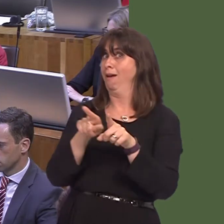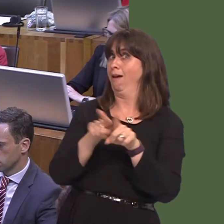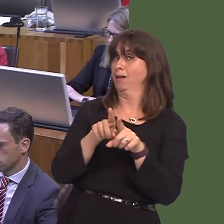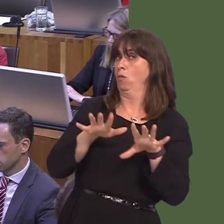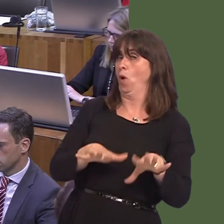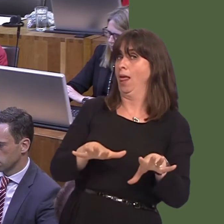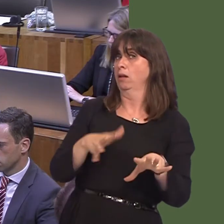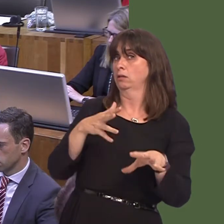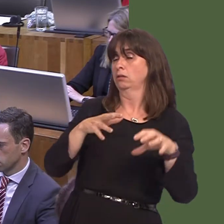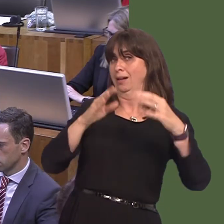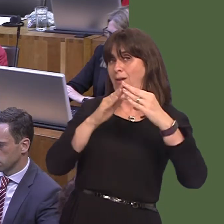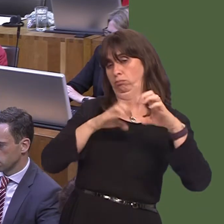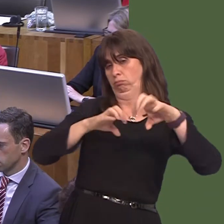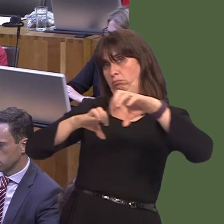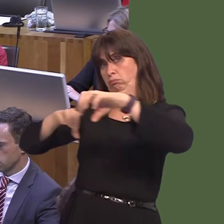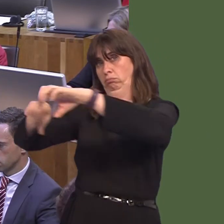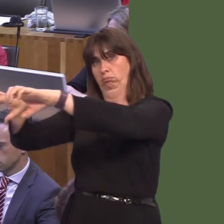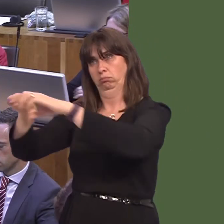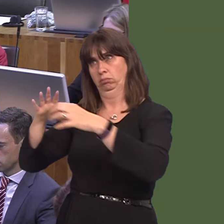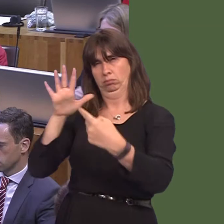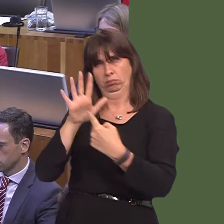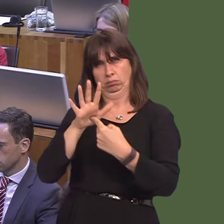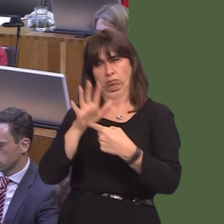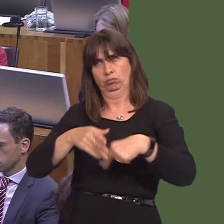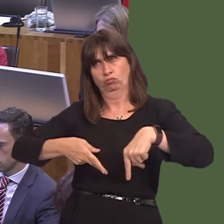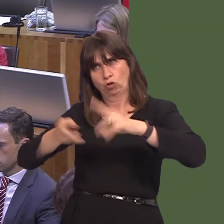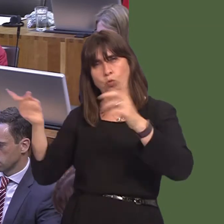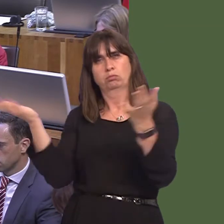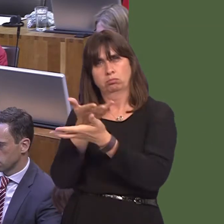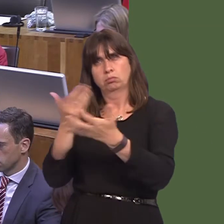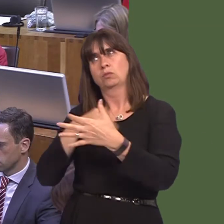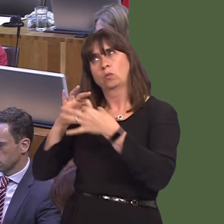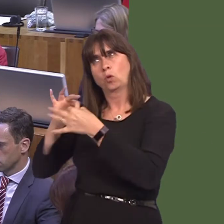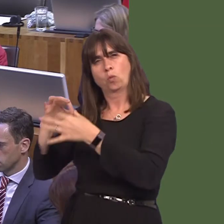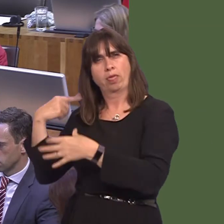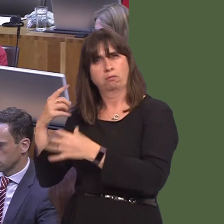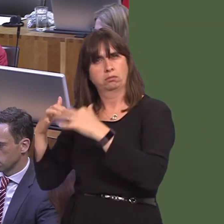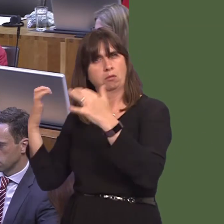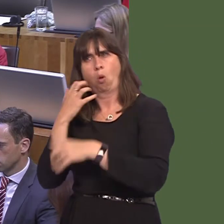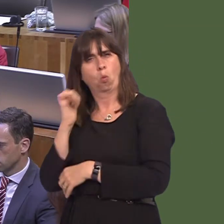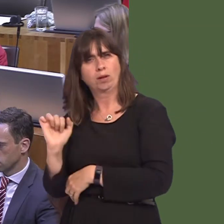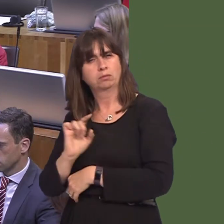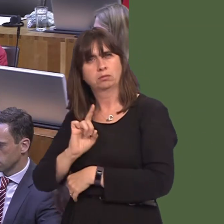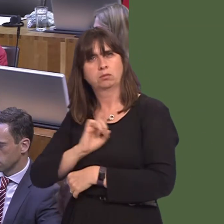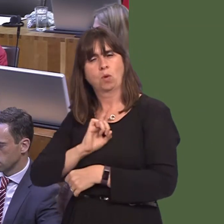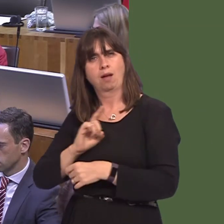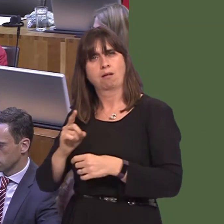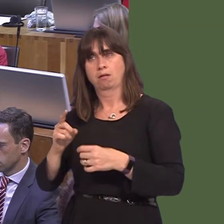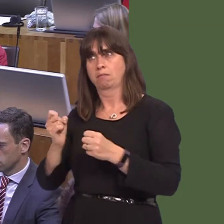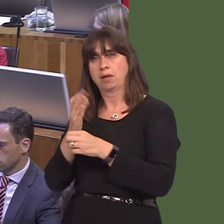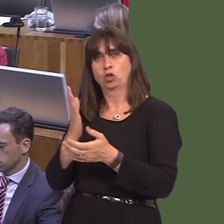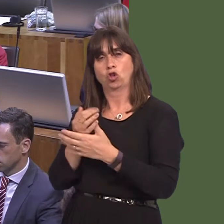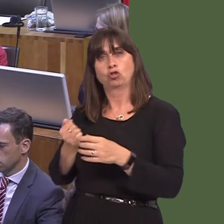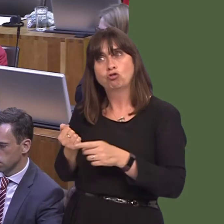roads as well in England. So we will always continue to work with government in England in order to make sure that our road network and indeed our rail